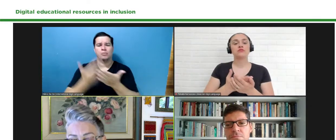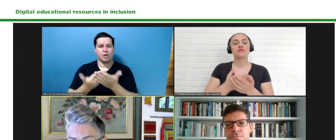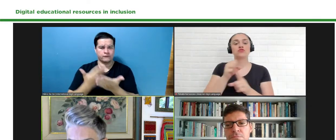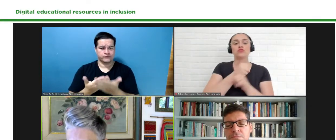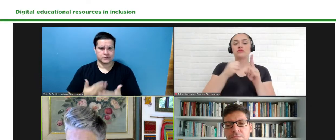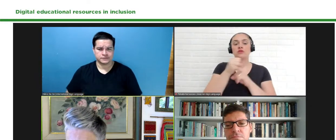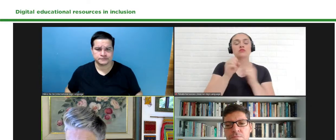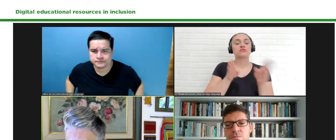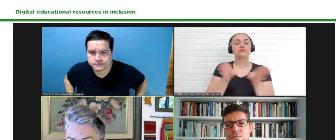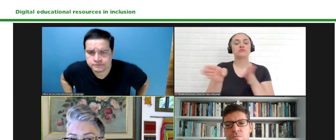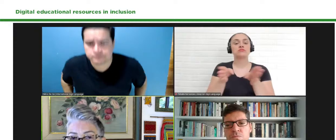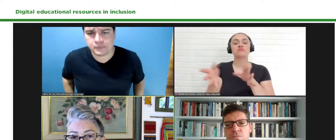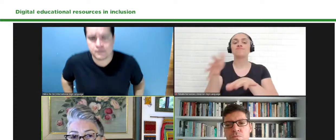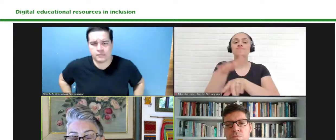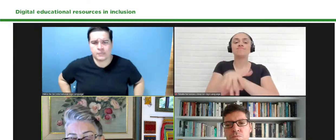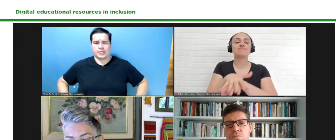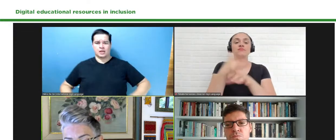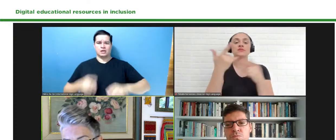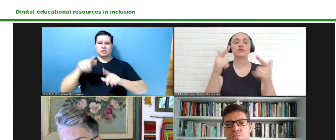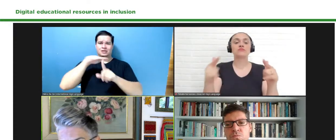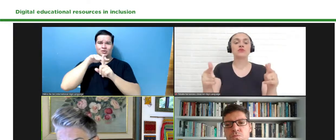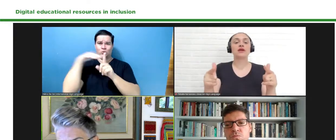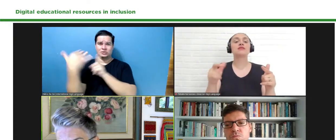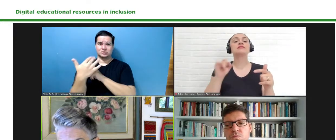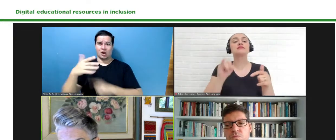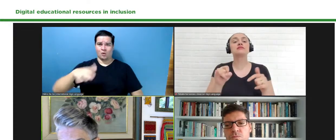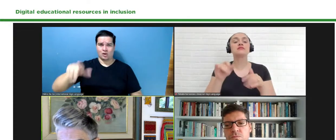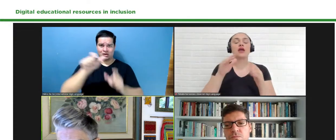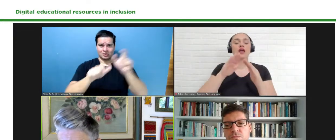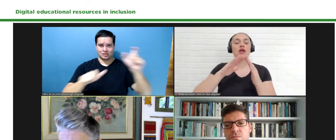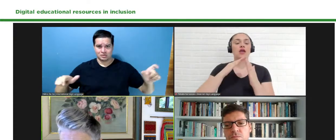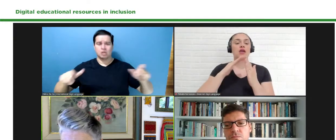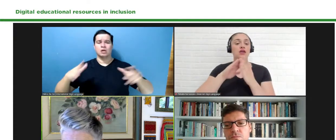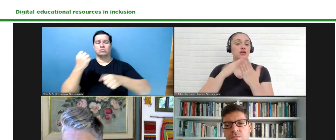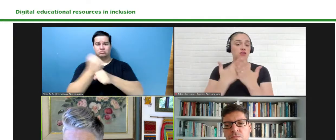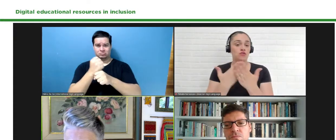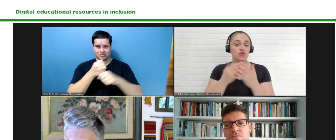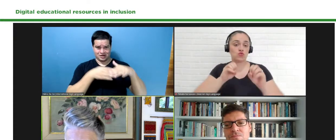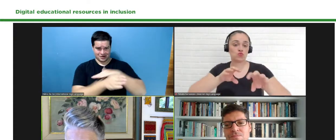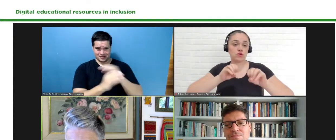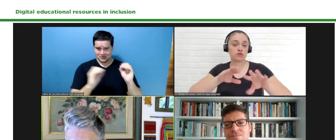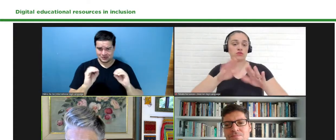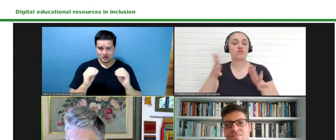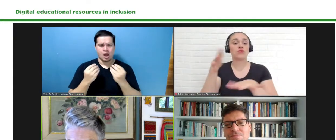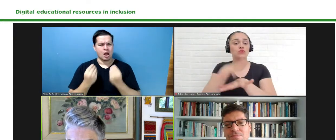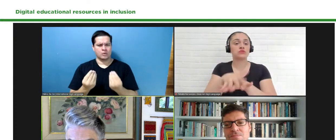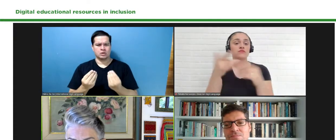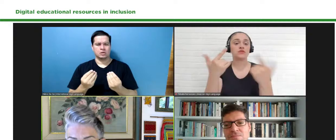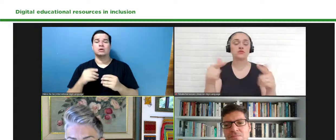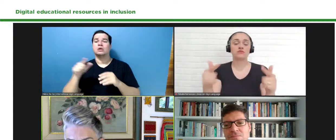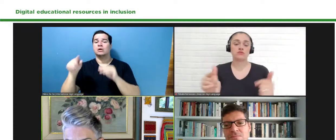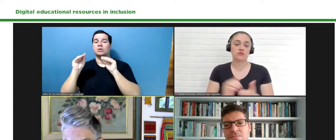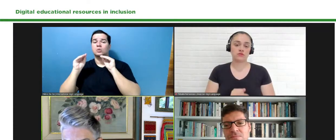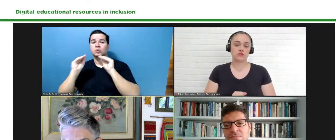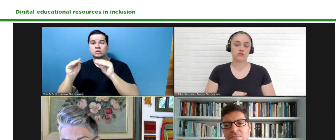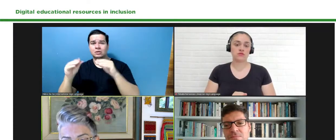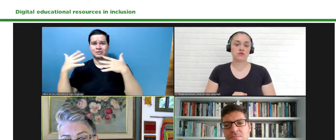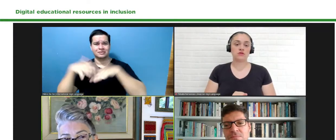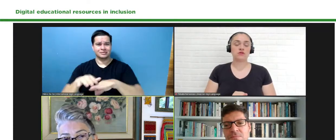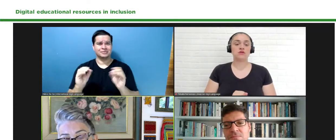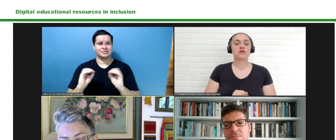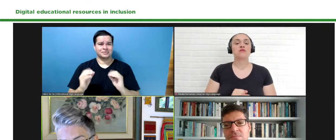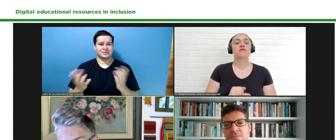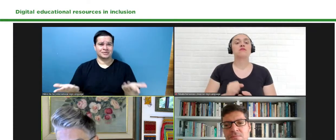without inclusive education. And as Rodrigo, I am a tireless advocate for inclusive